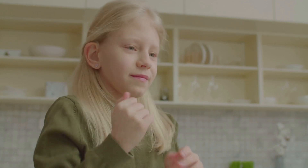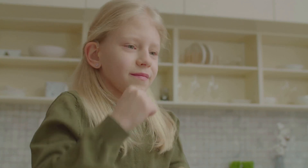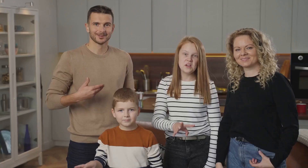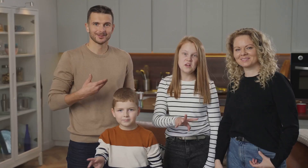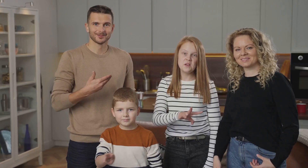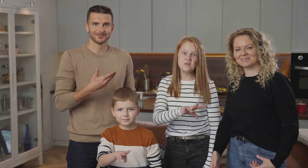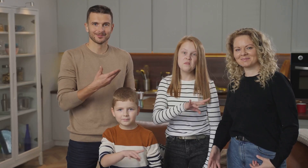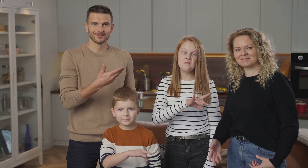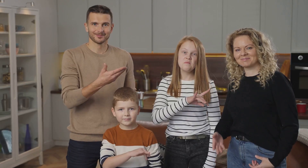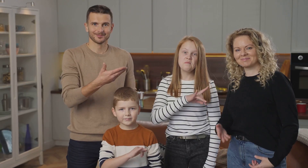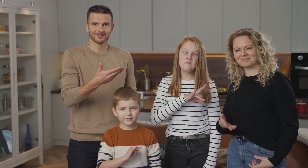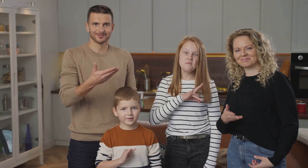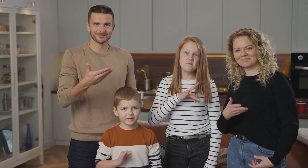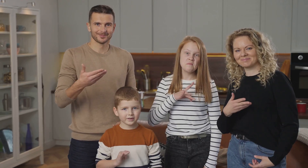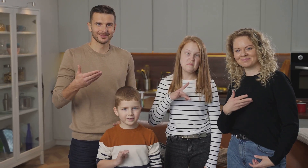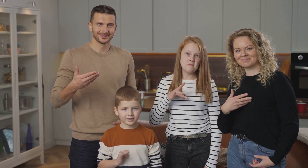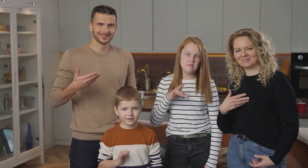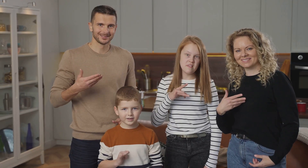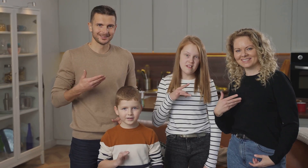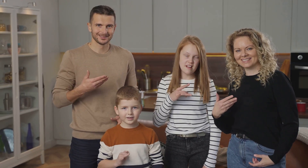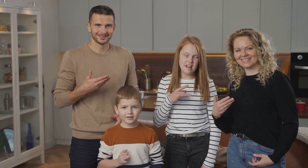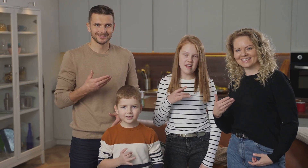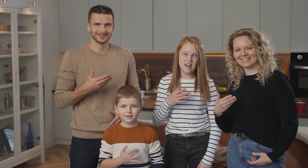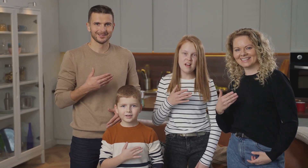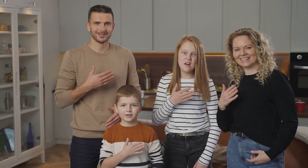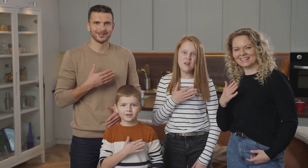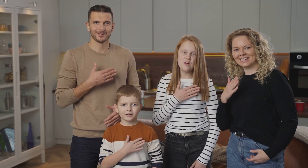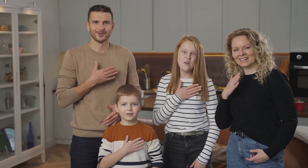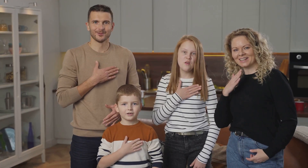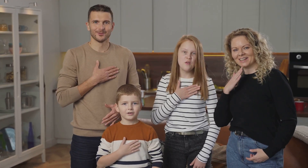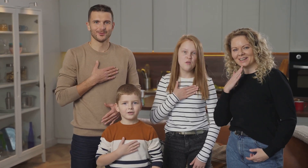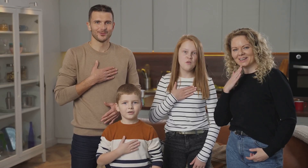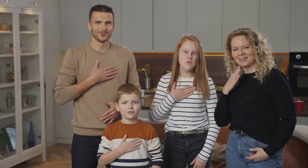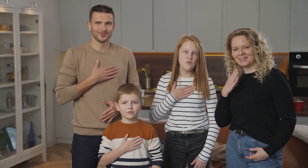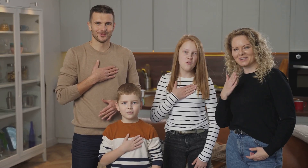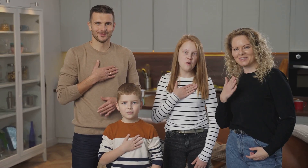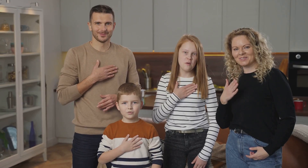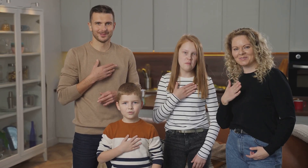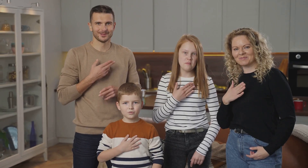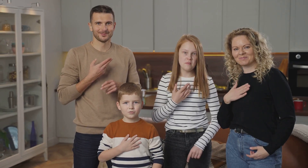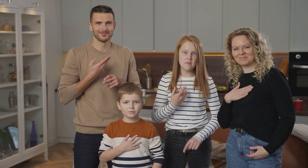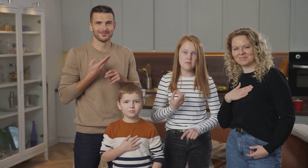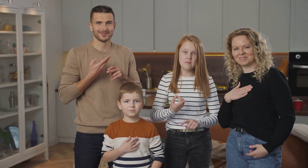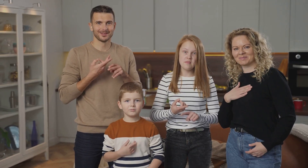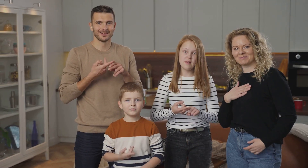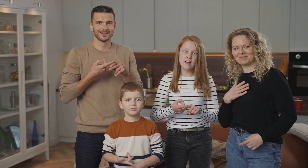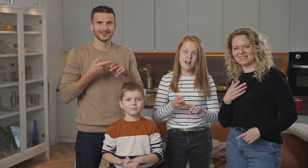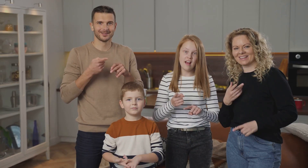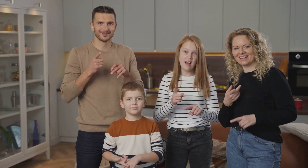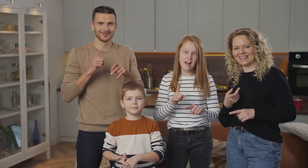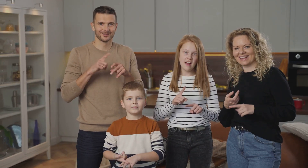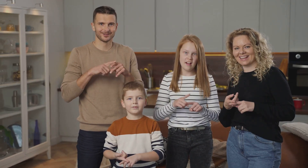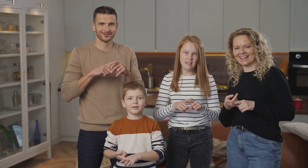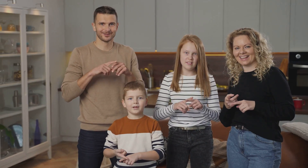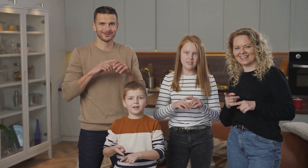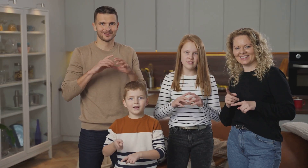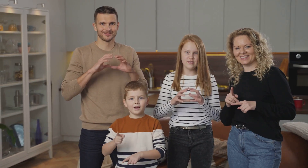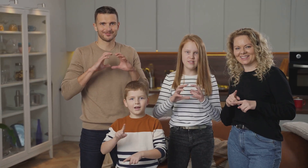The film has been criticized by some in the deaf community for exaggerating the helplessness of the deaf family, ostensibly to underscore the burdens